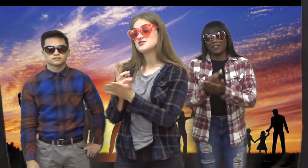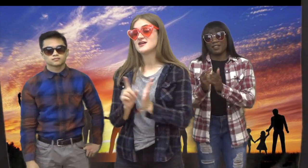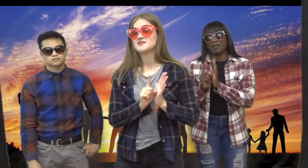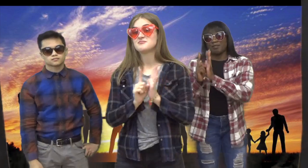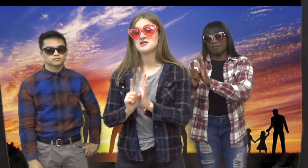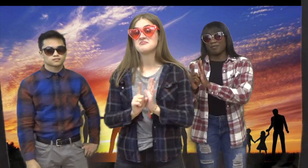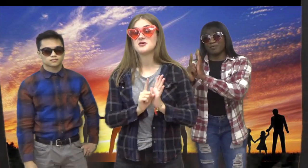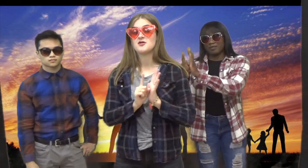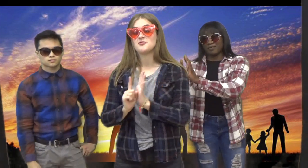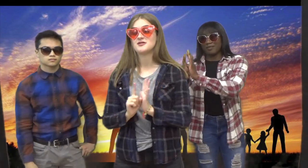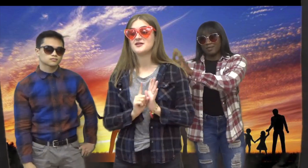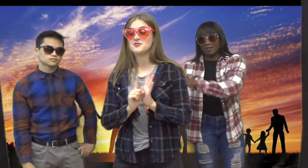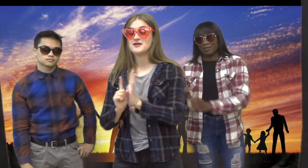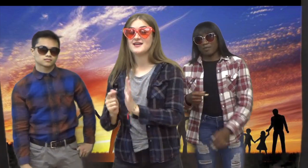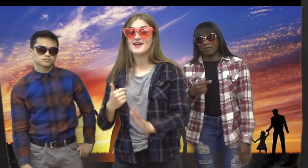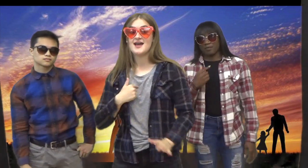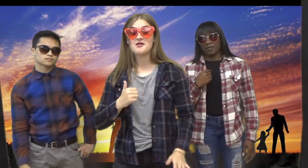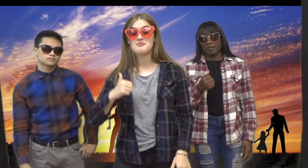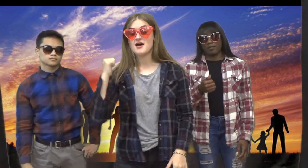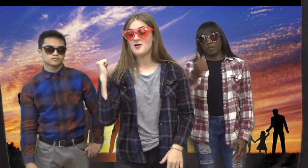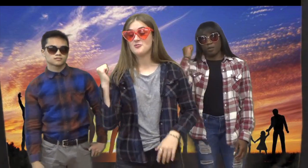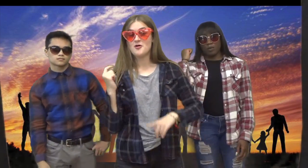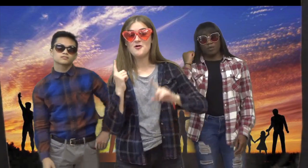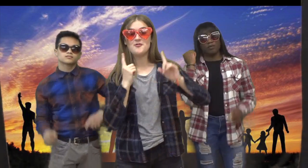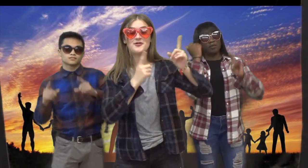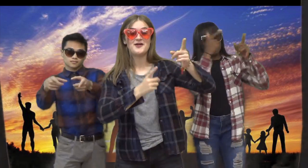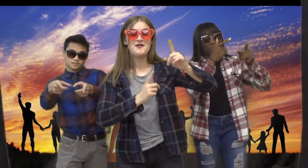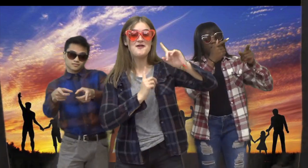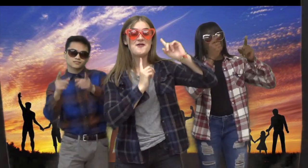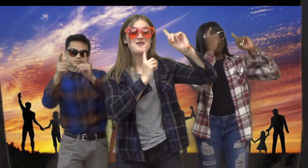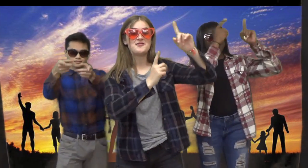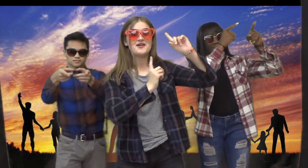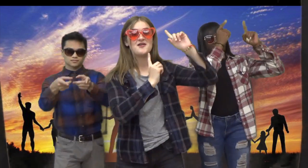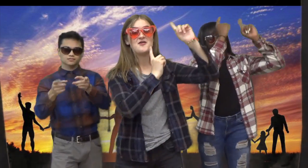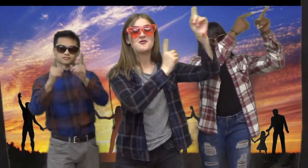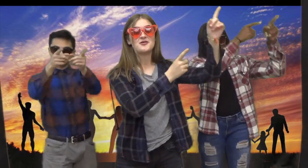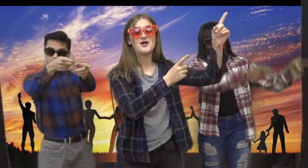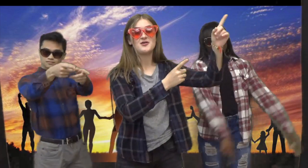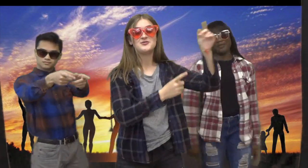I'm trying to make me go to rehab. I'm going to go, go, go.